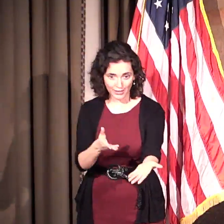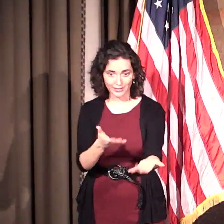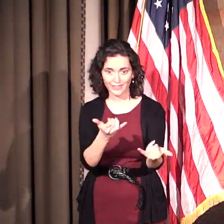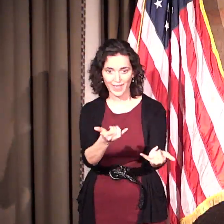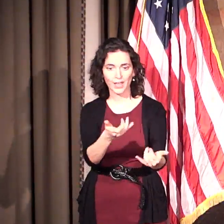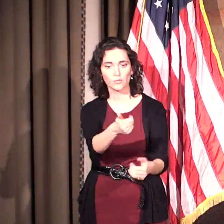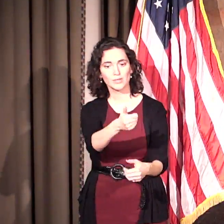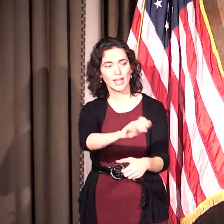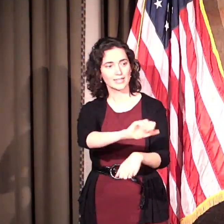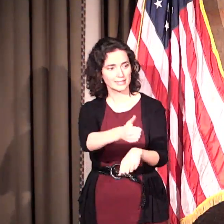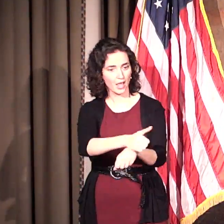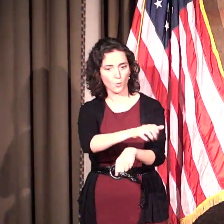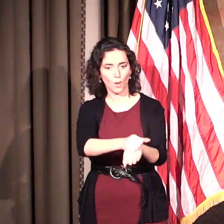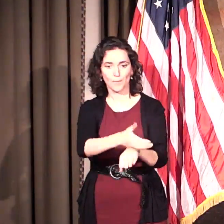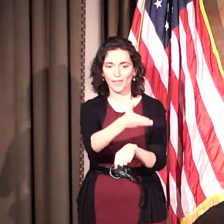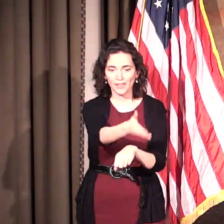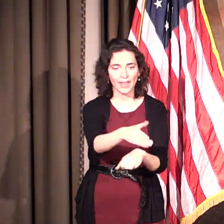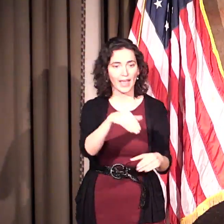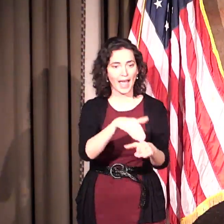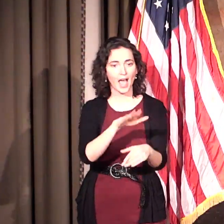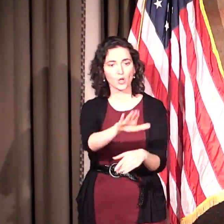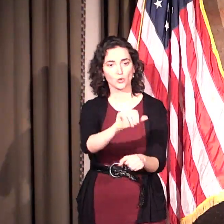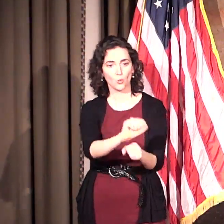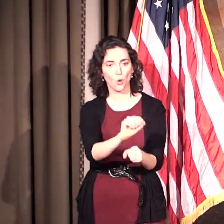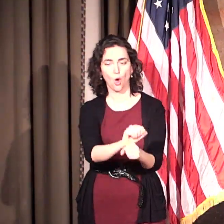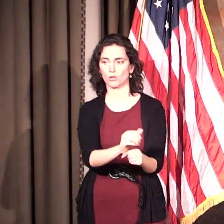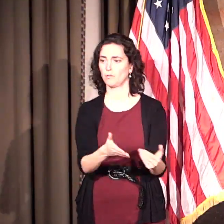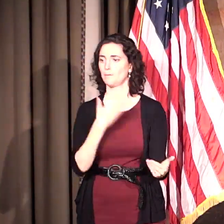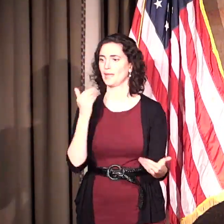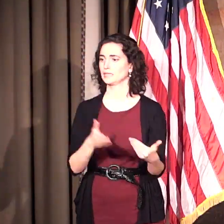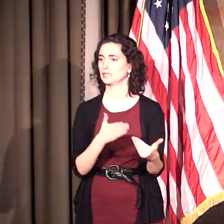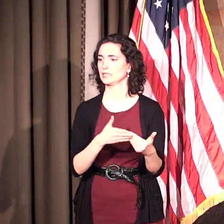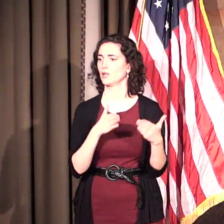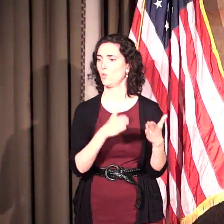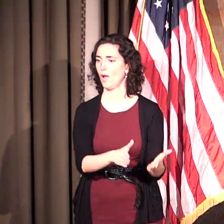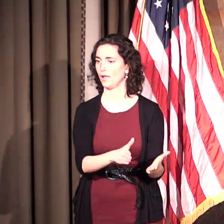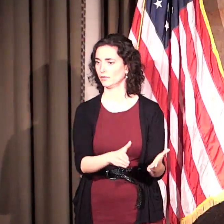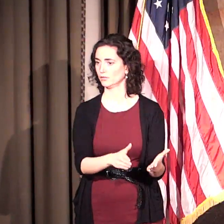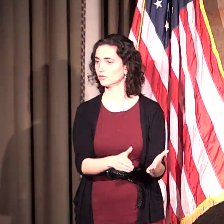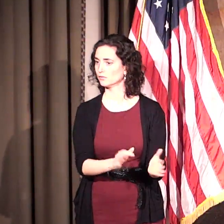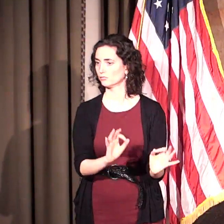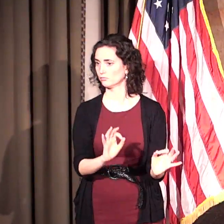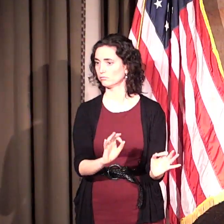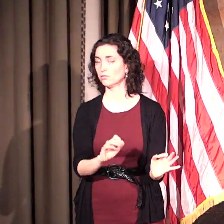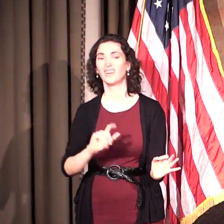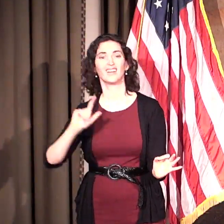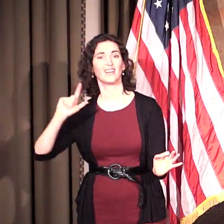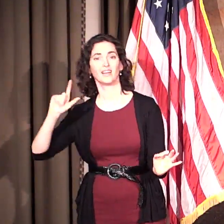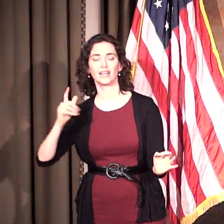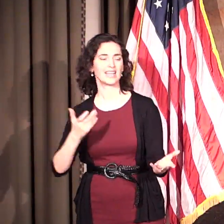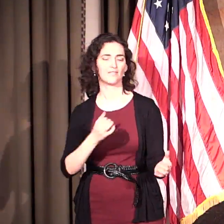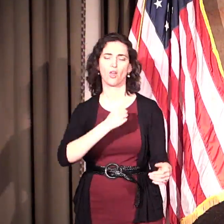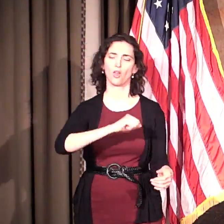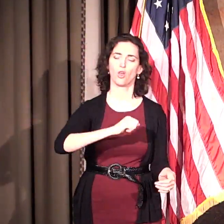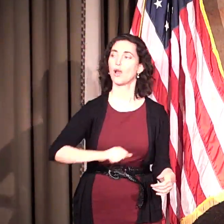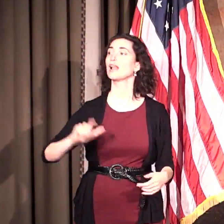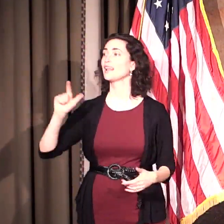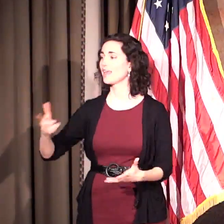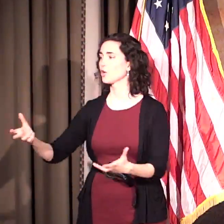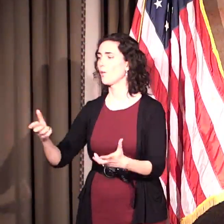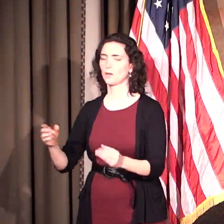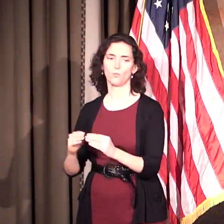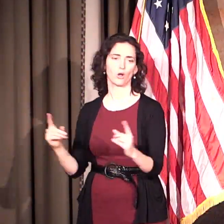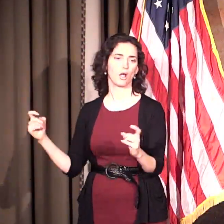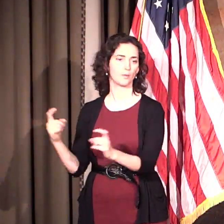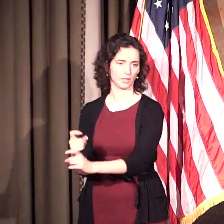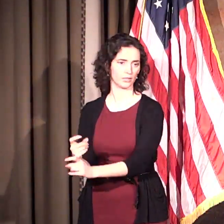to schedule your second dose at the same time you get your first dose. It's never going to be more convenient than that for these people,